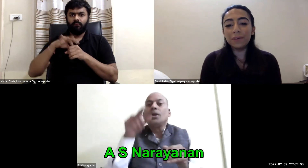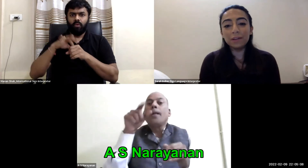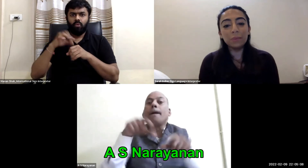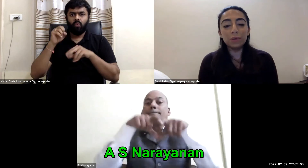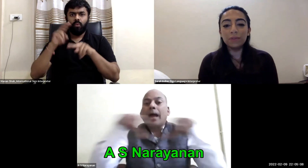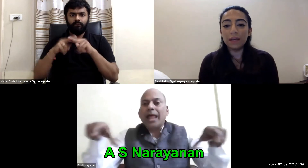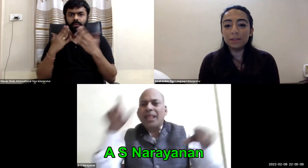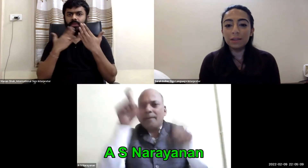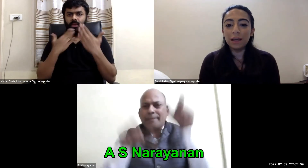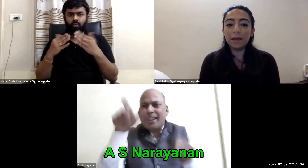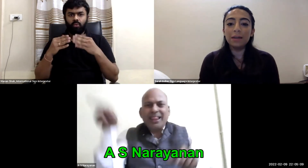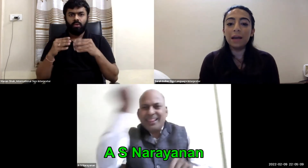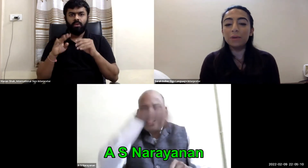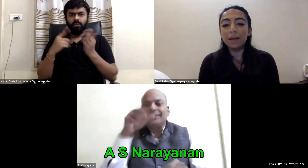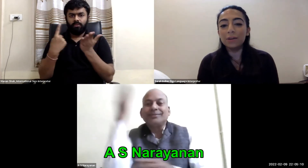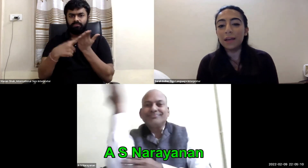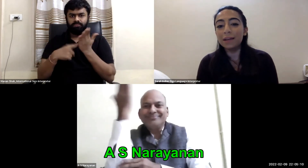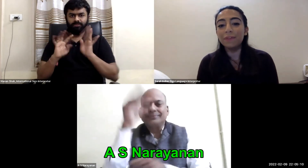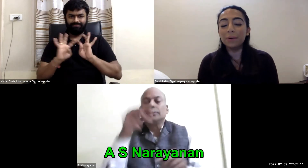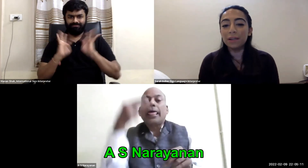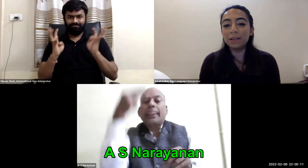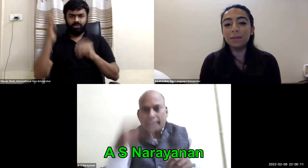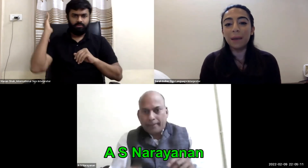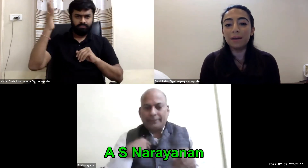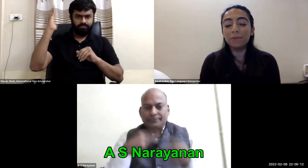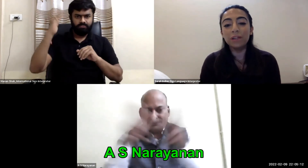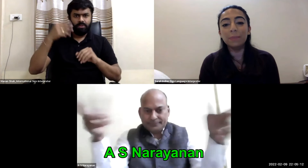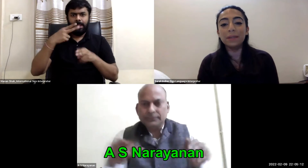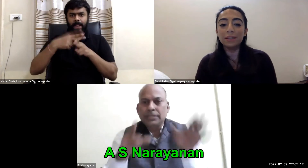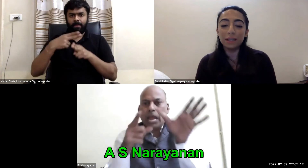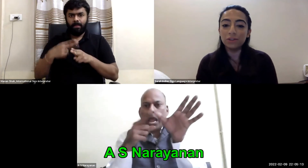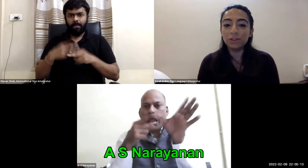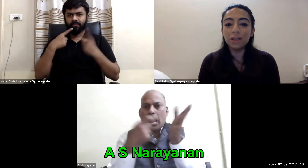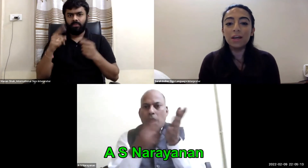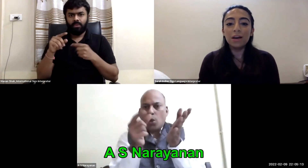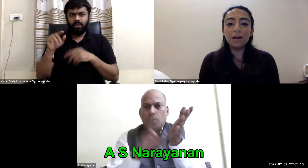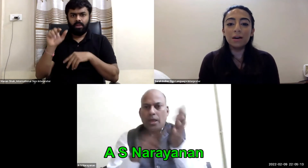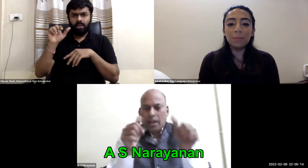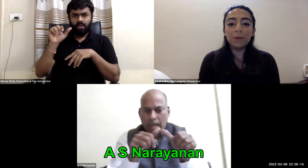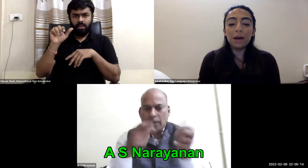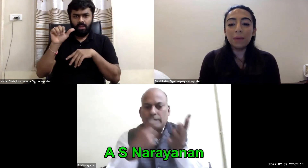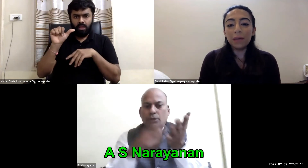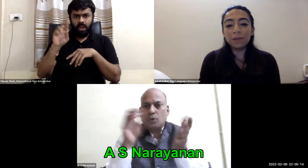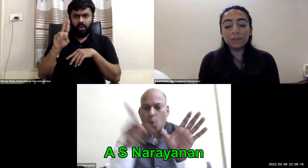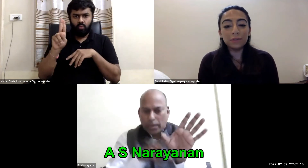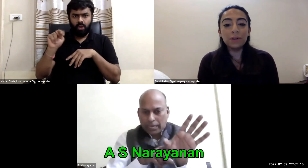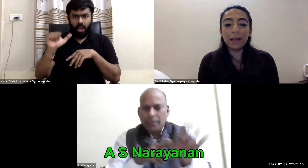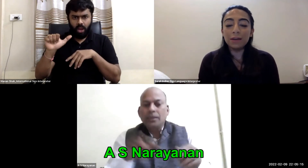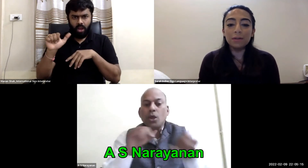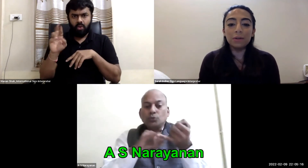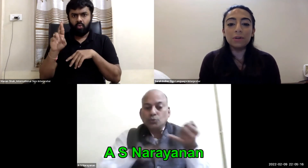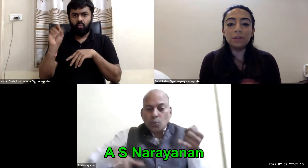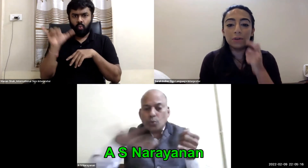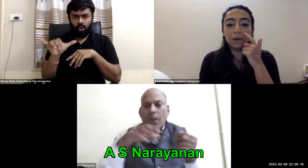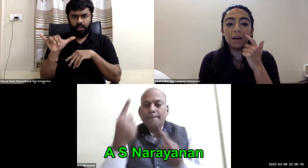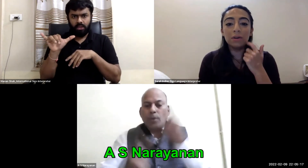I will be giving the vote of thanks, and I would like to thank everybody in the panel for their presentation. I would like to first of all